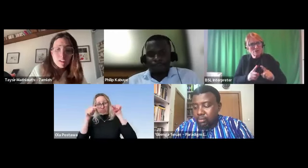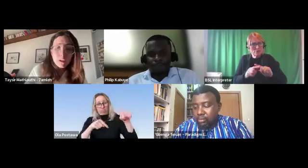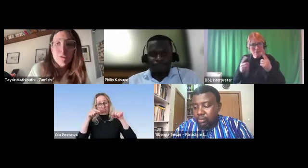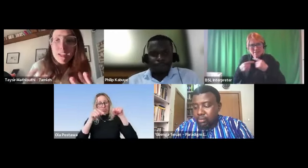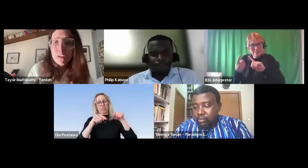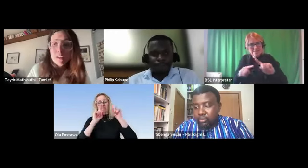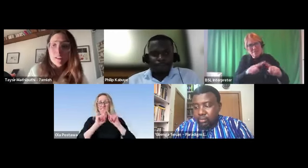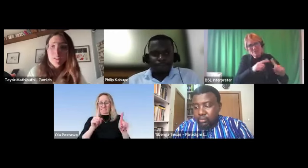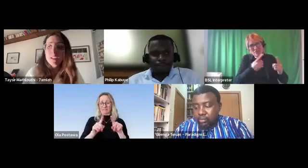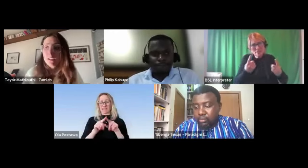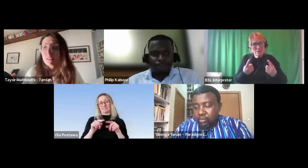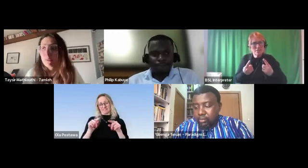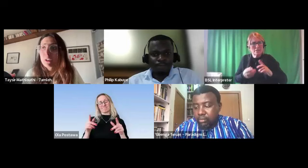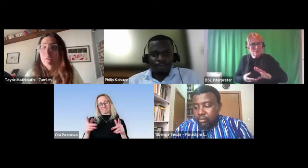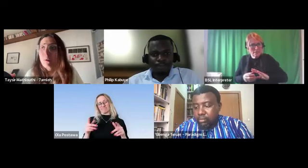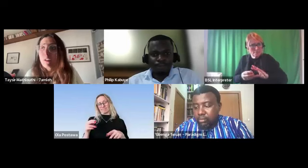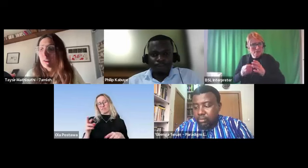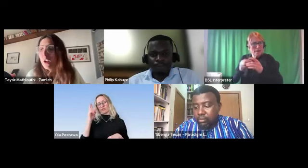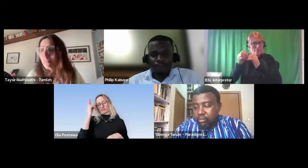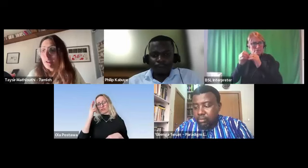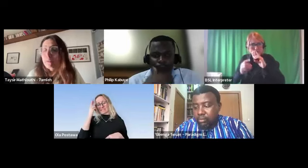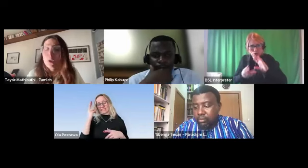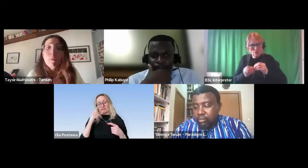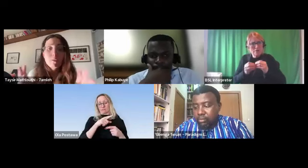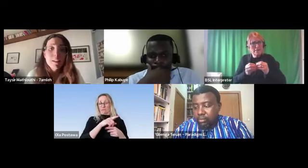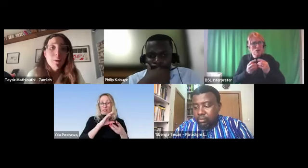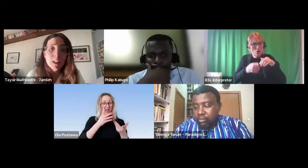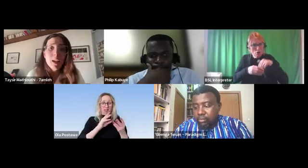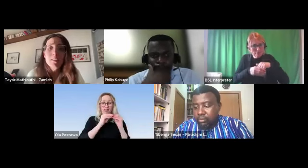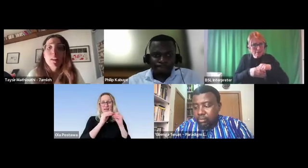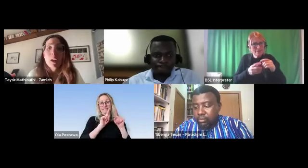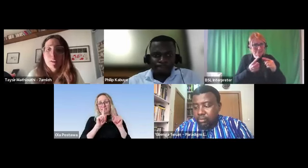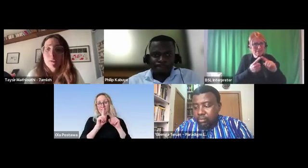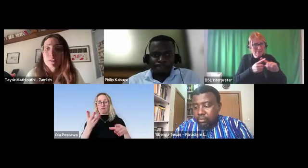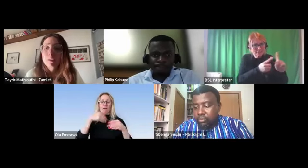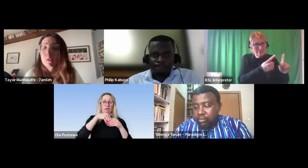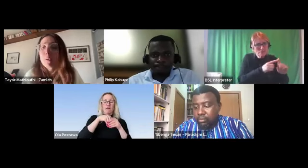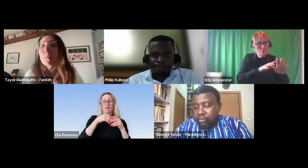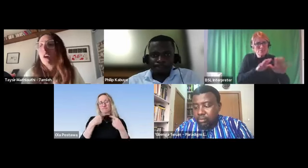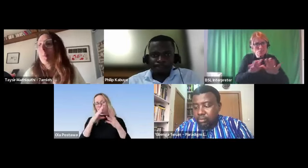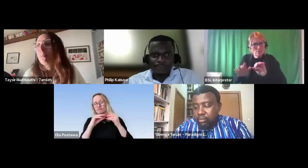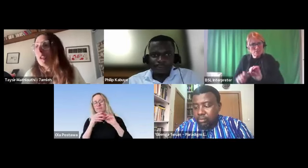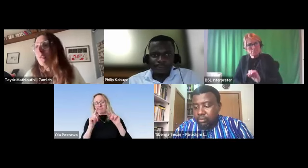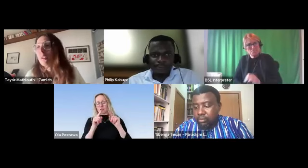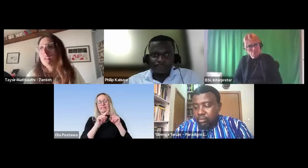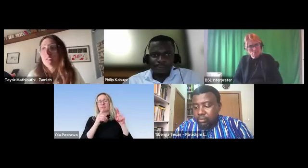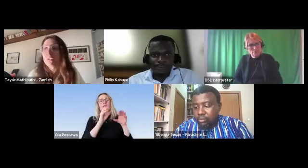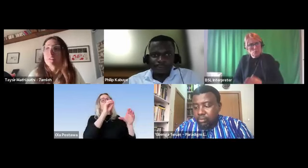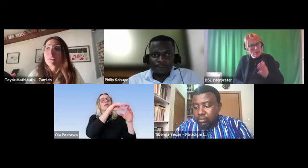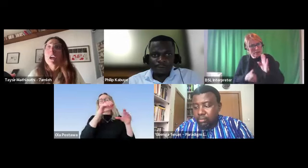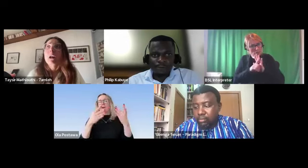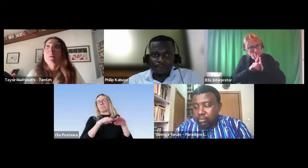to create content and get information from other platforms. Obviously, we need that, and we have to continue to push